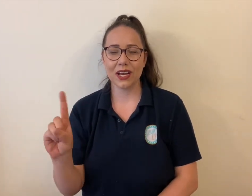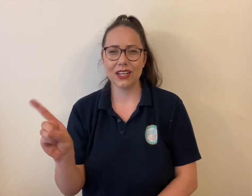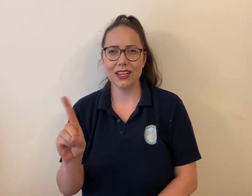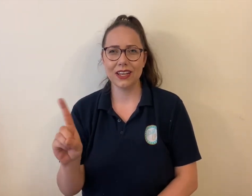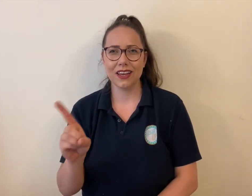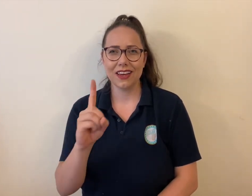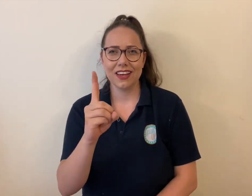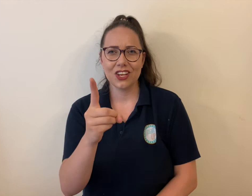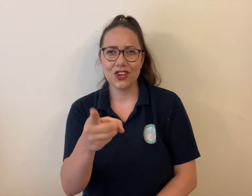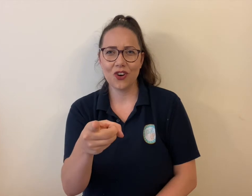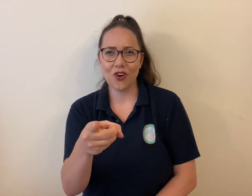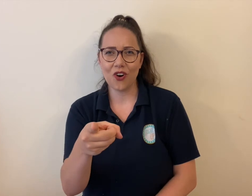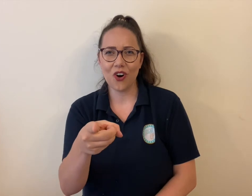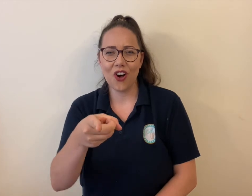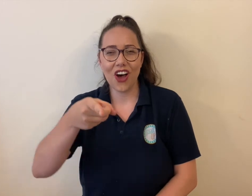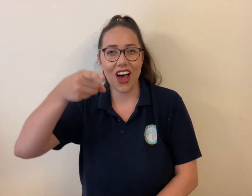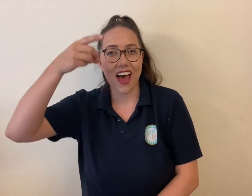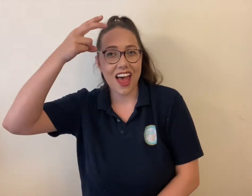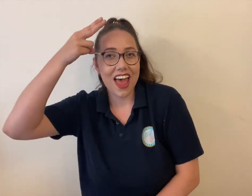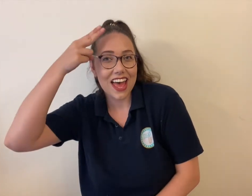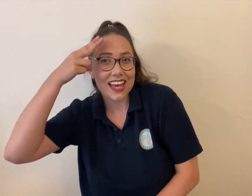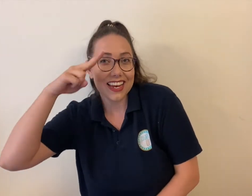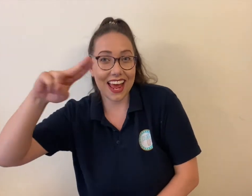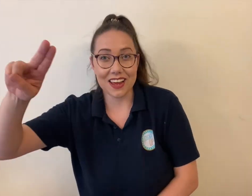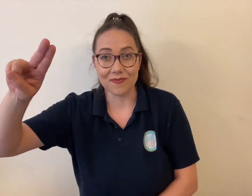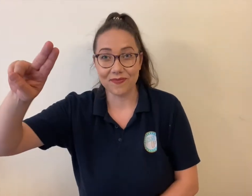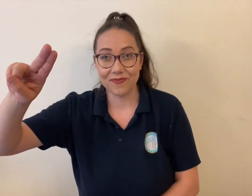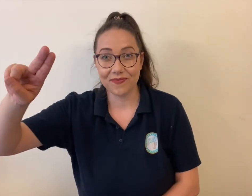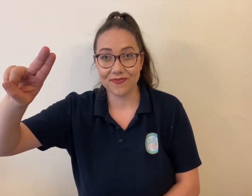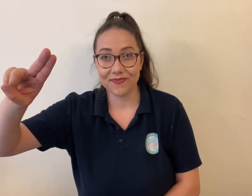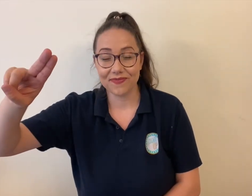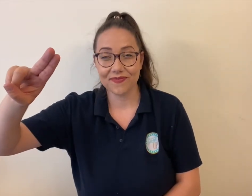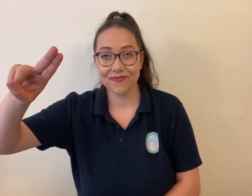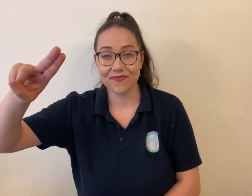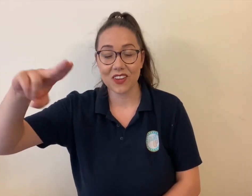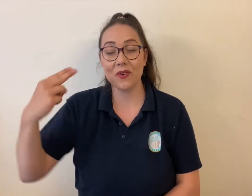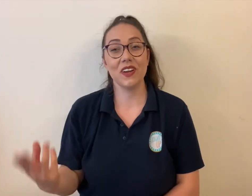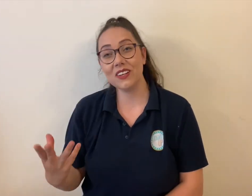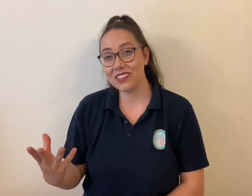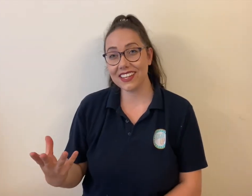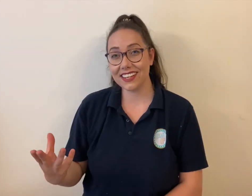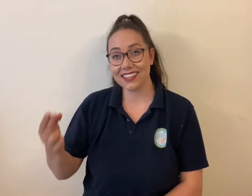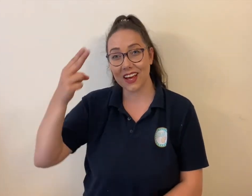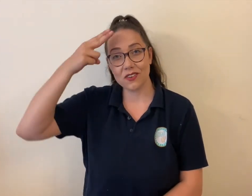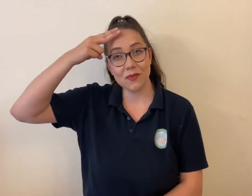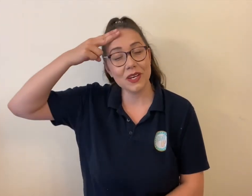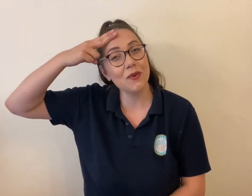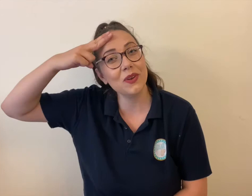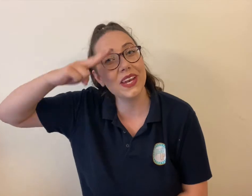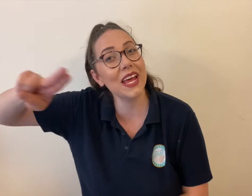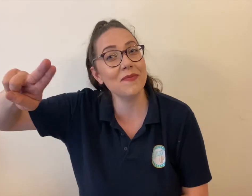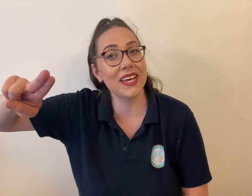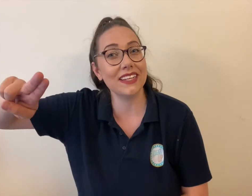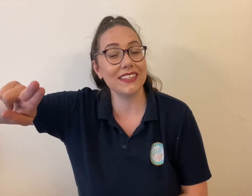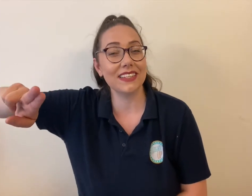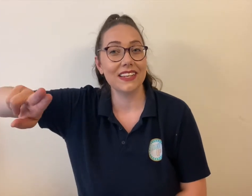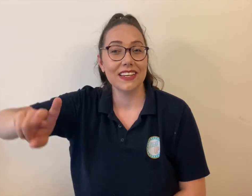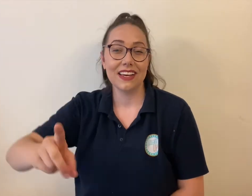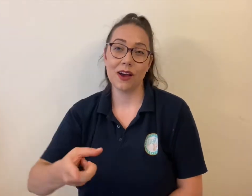Wiggle your name. So we've learned lots of things there. So we know what name is, and we